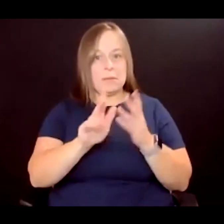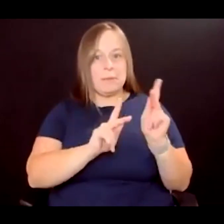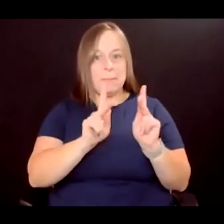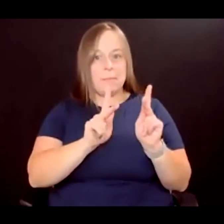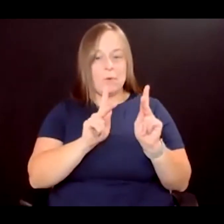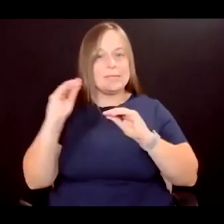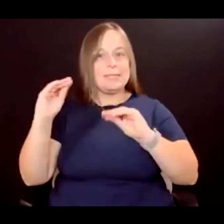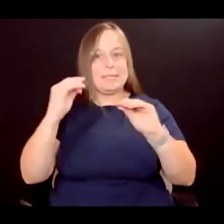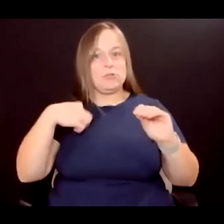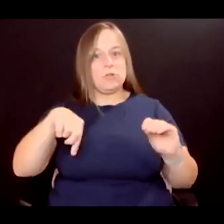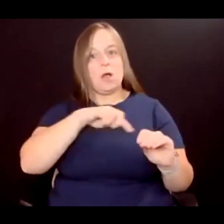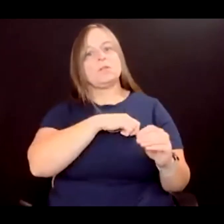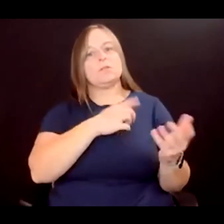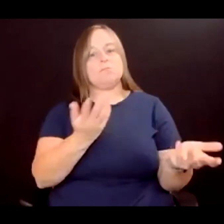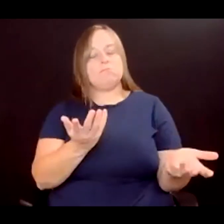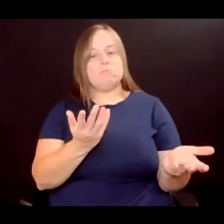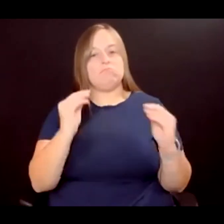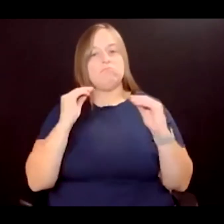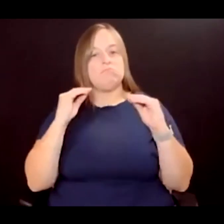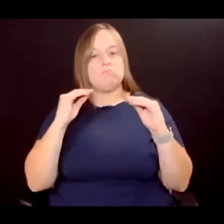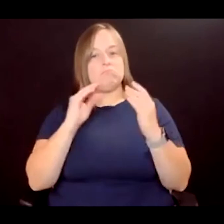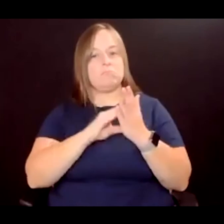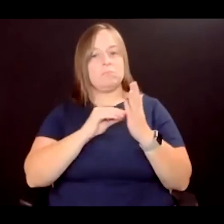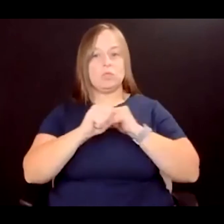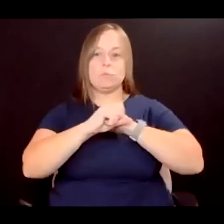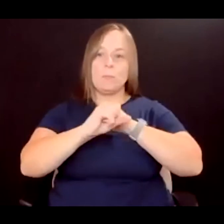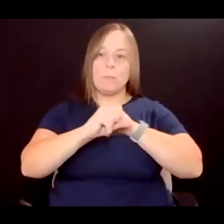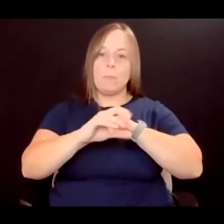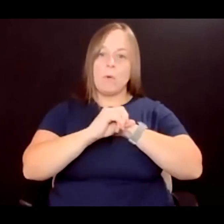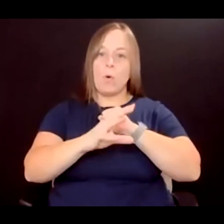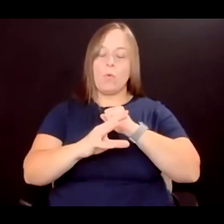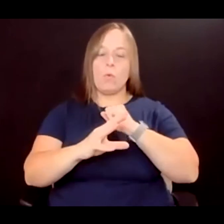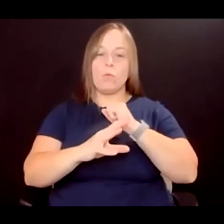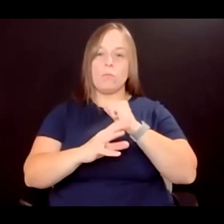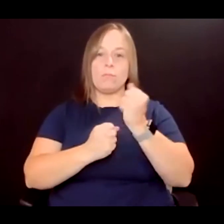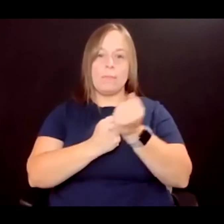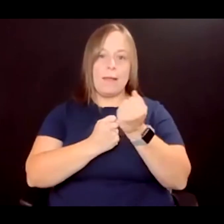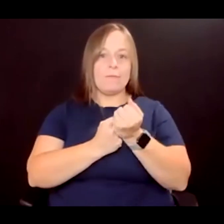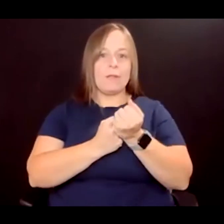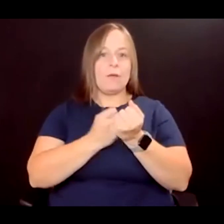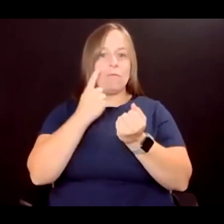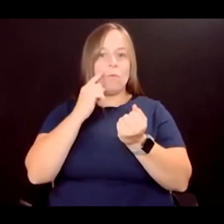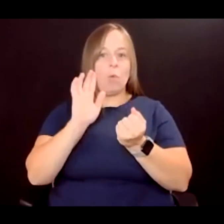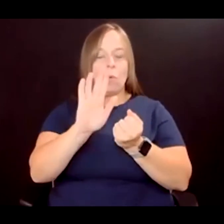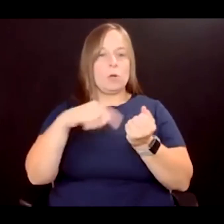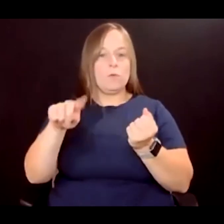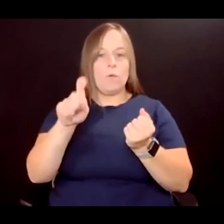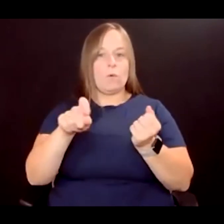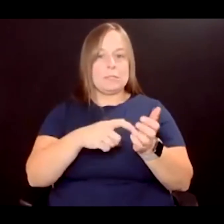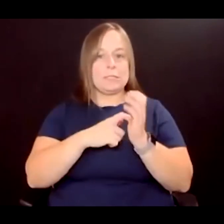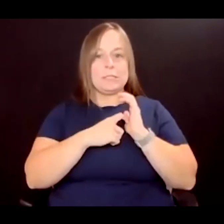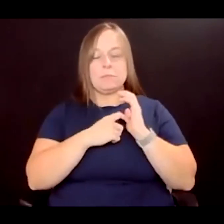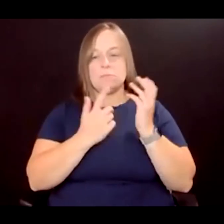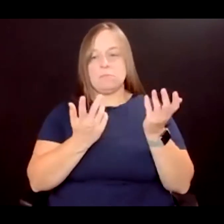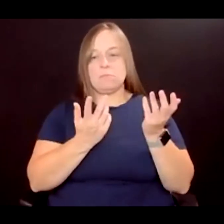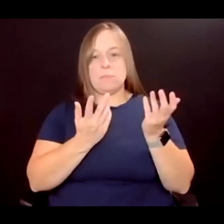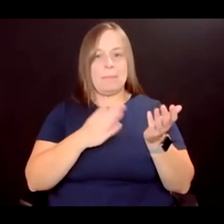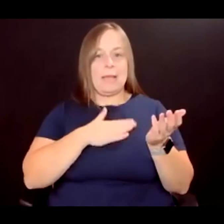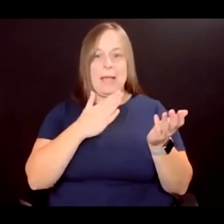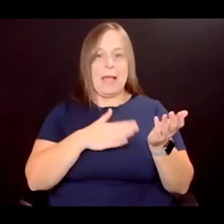city back on the right track 100%. I hope that answers your question, because I know you have another speaker and I don't want to take